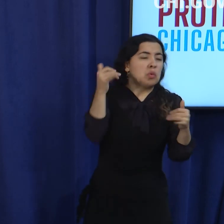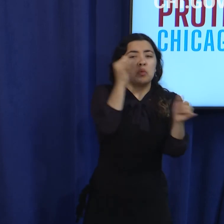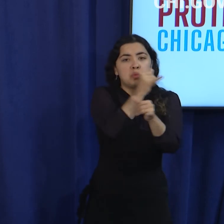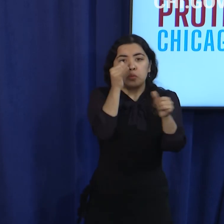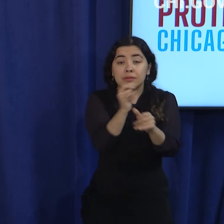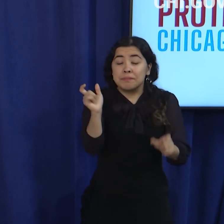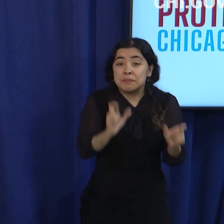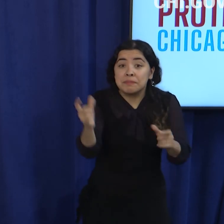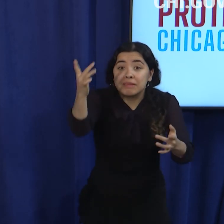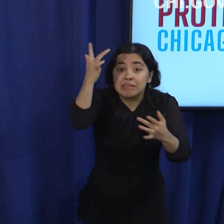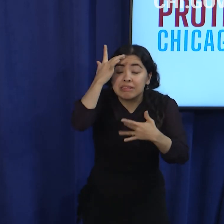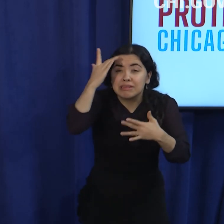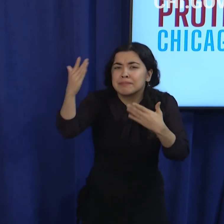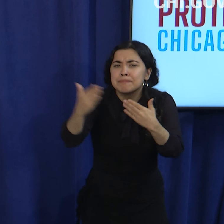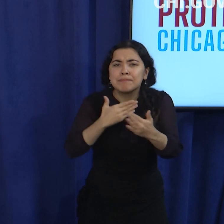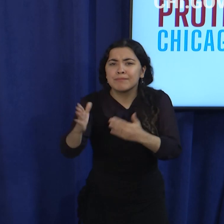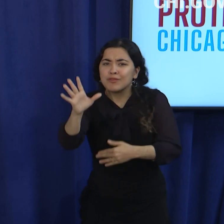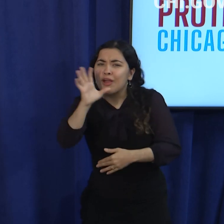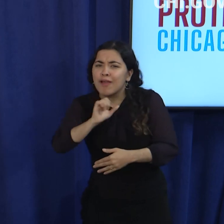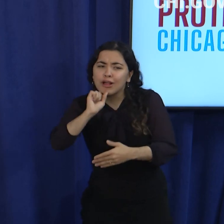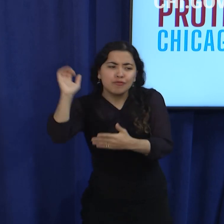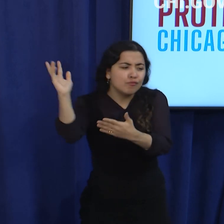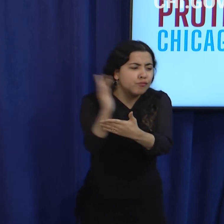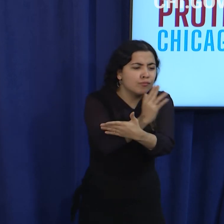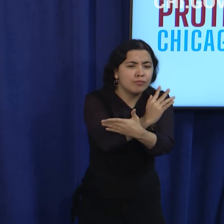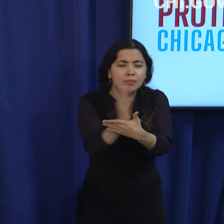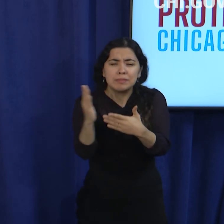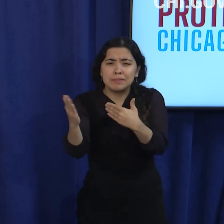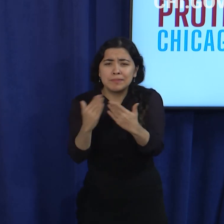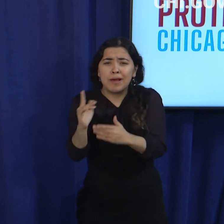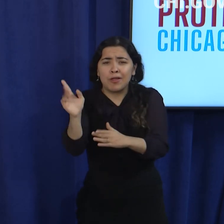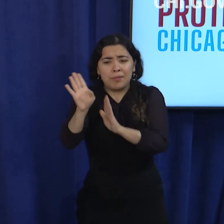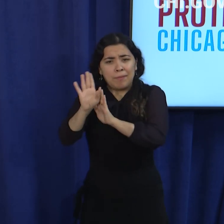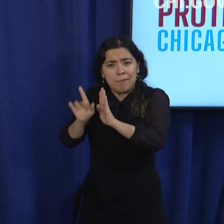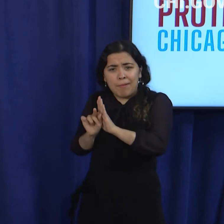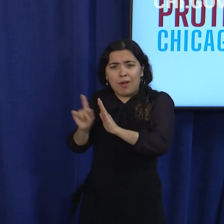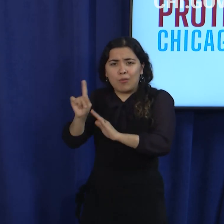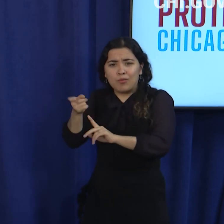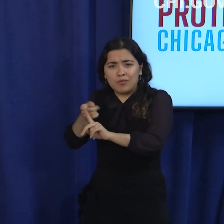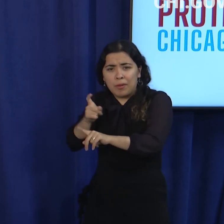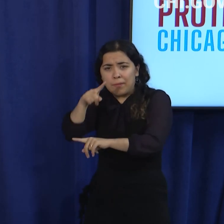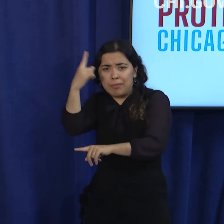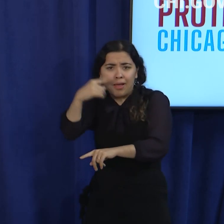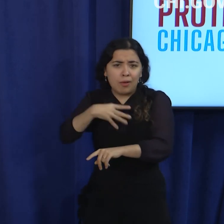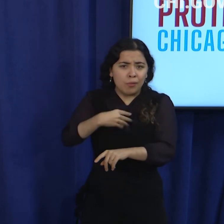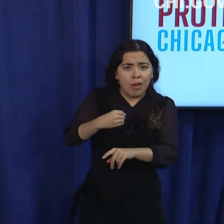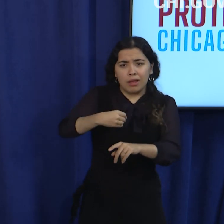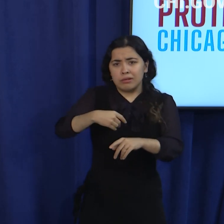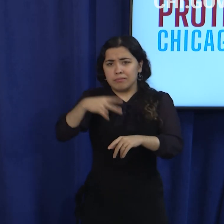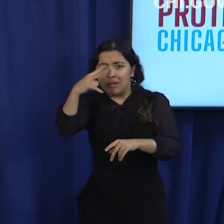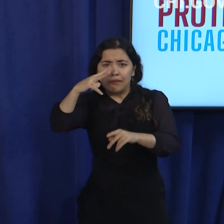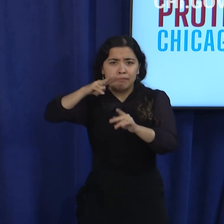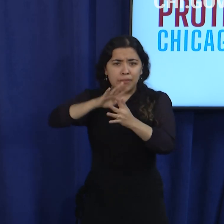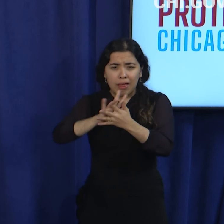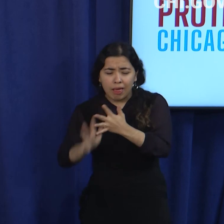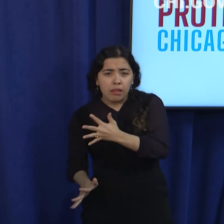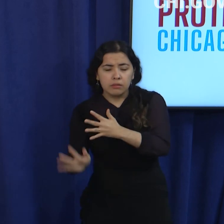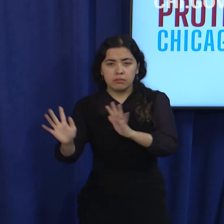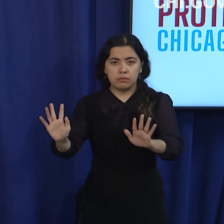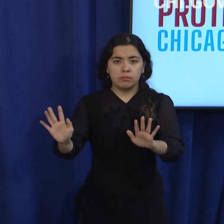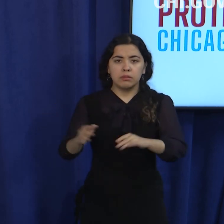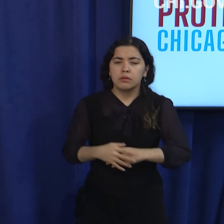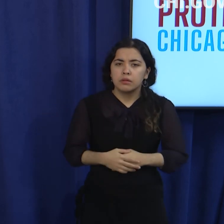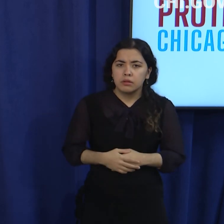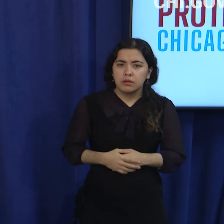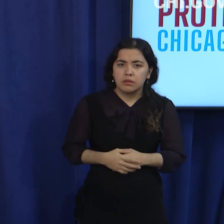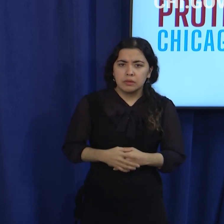all ages, all demographics. So I don't think we can or should, and certainly the data belies it,